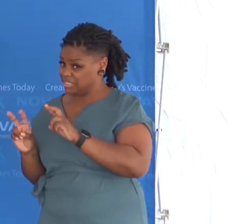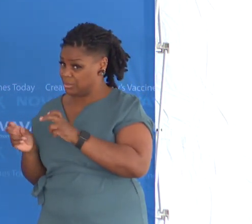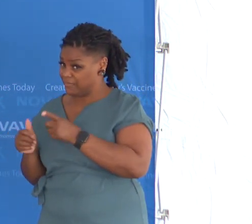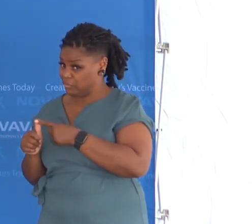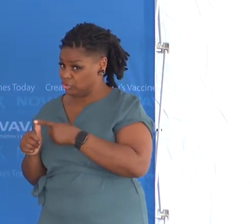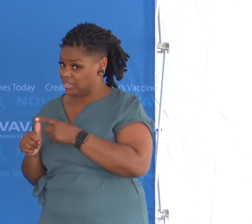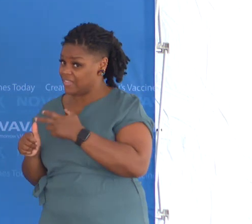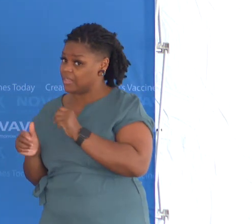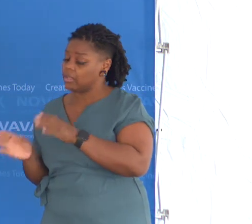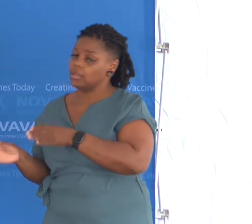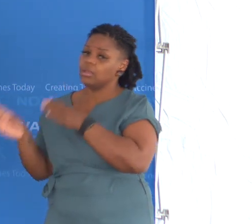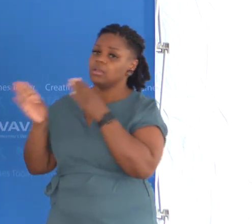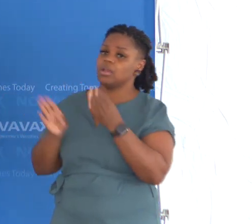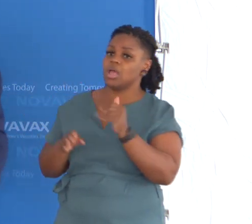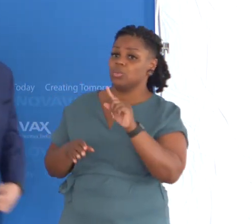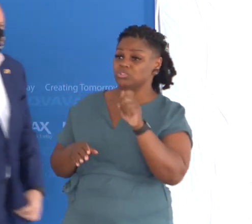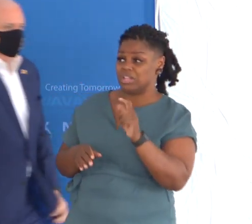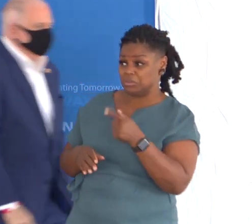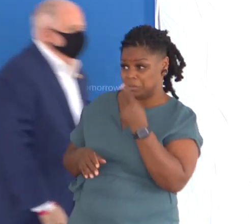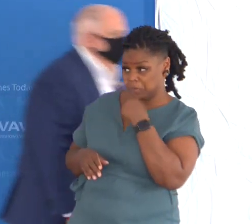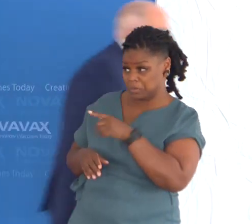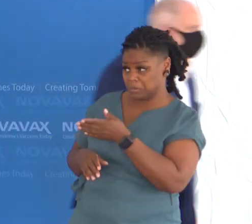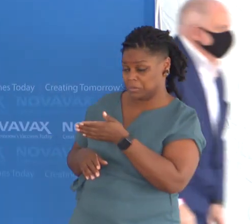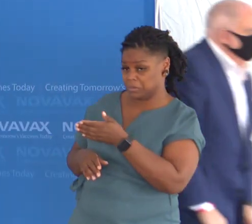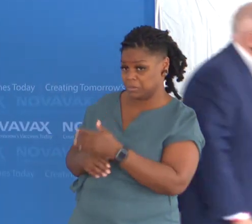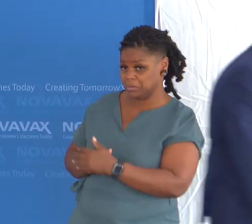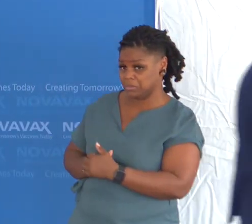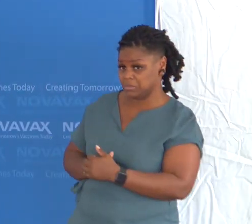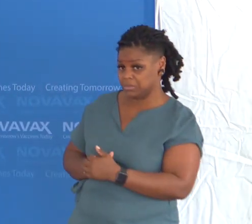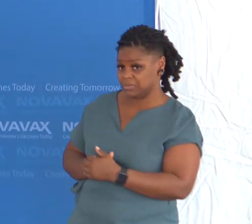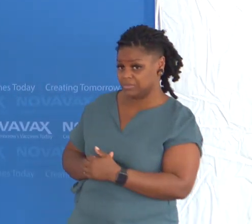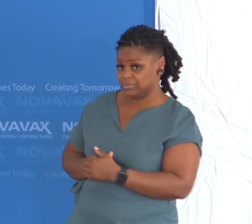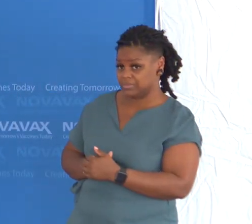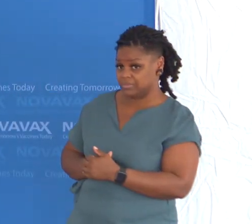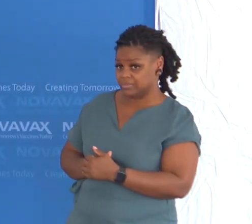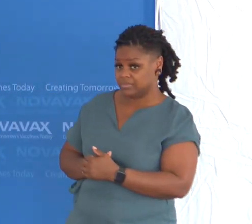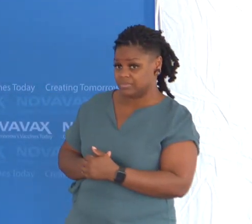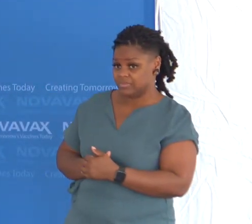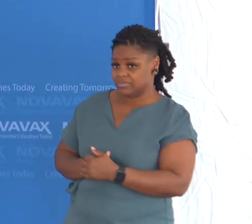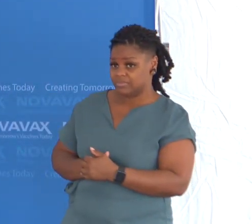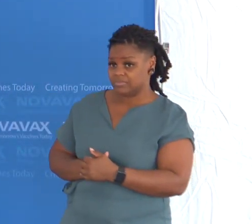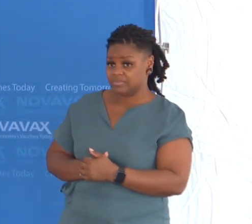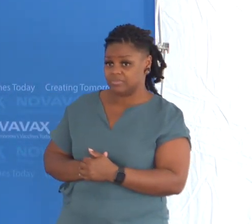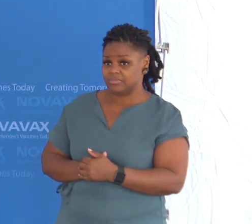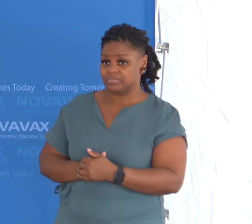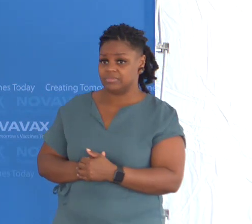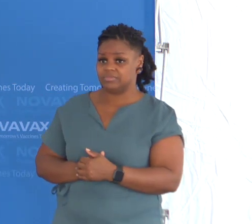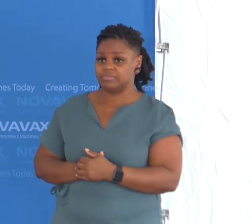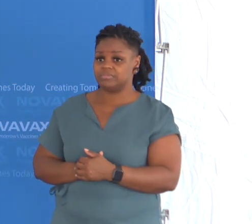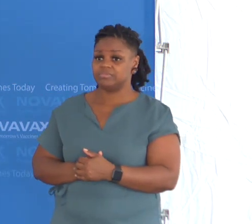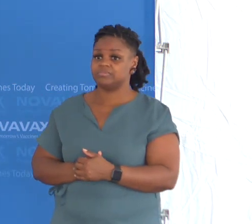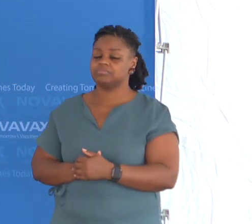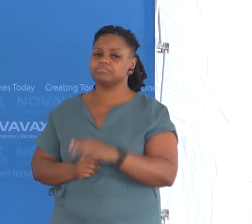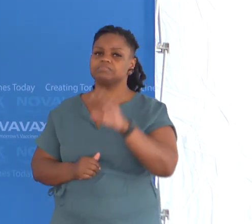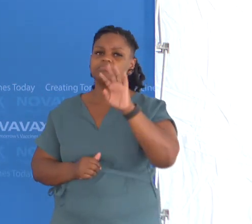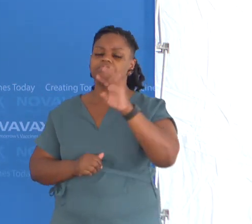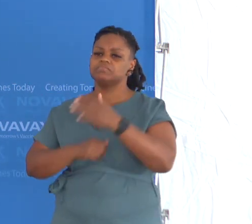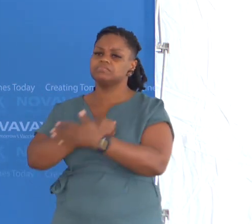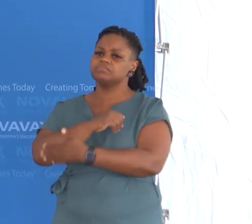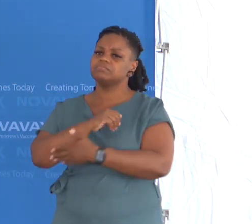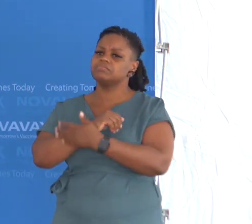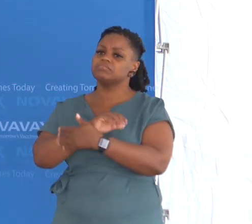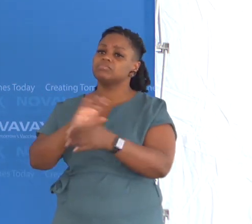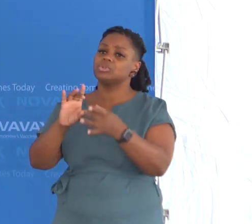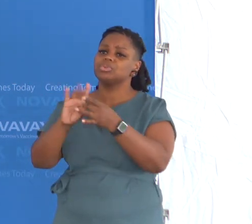whatever other questions, I think. Hi, I wanted to know, 4 companies have released their phase 3 protocol.